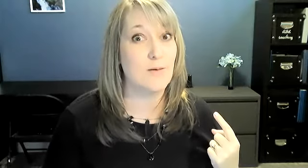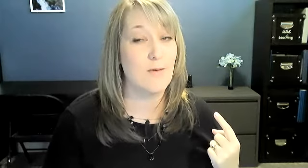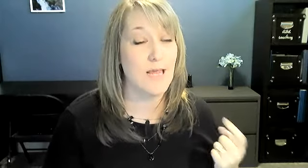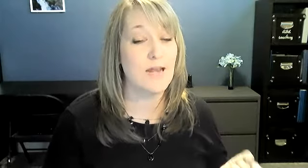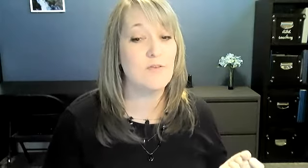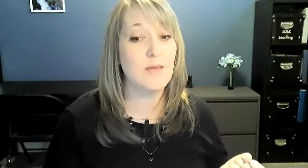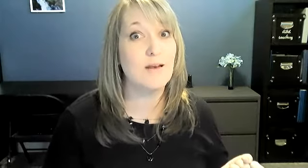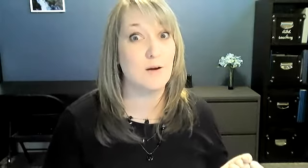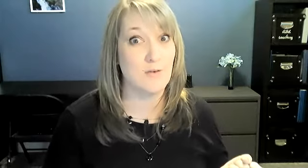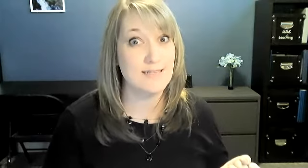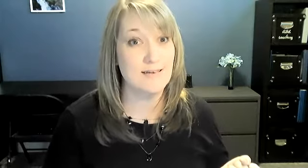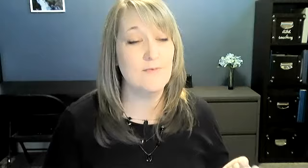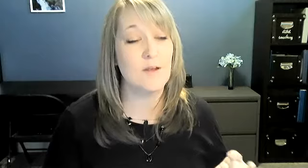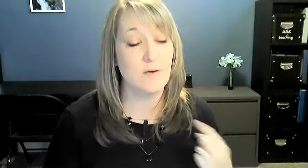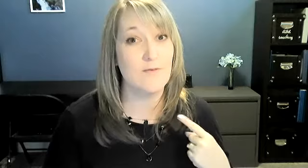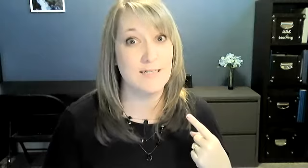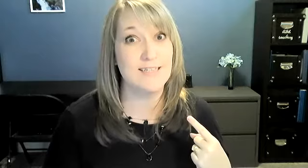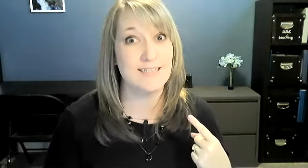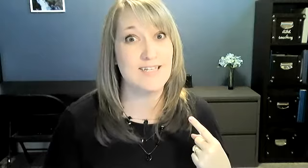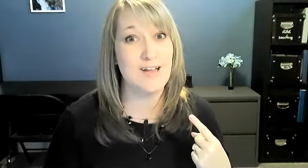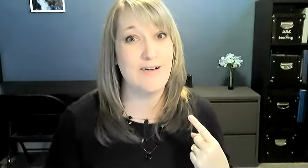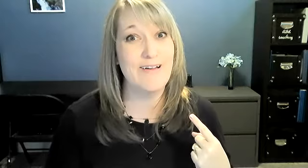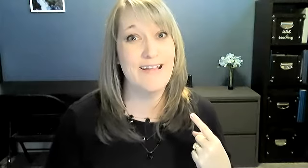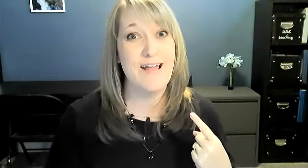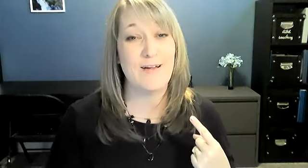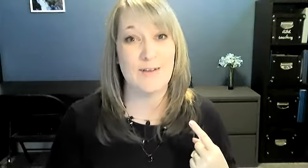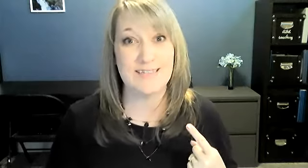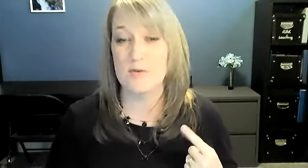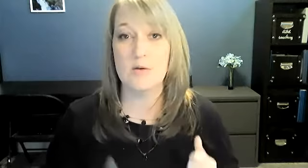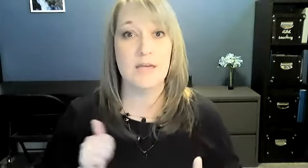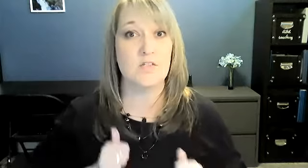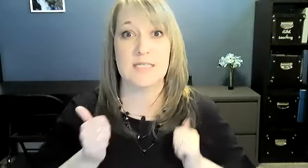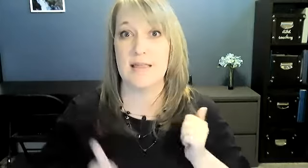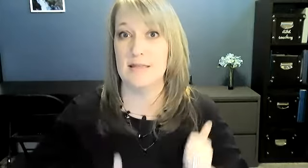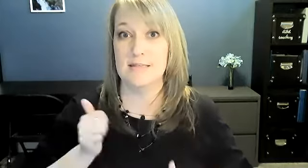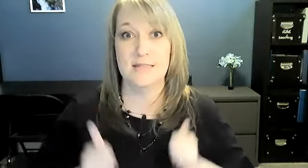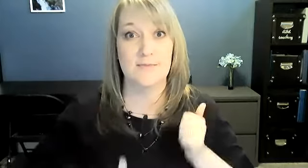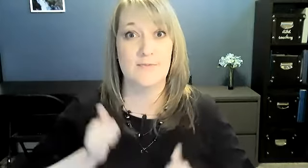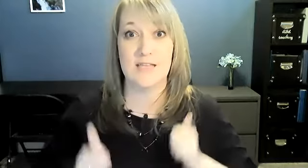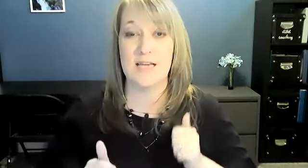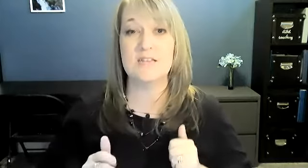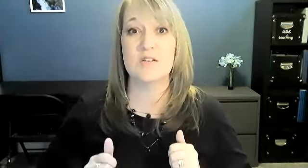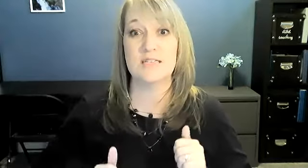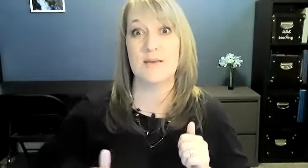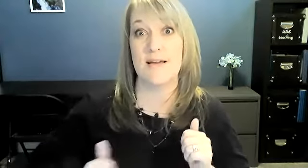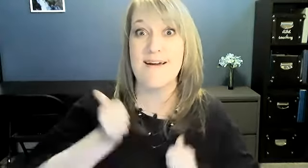outgoing. And if you mean aggressive, your face needs to show aggressive. You can't just sign this. Okay, so it needs to be